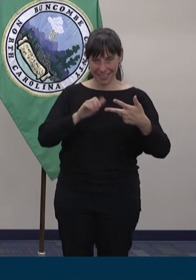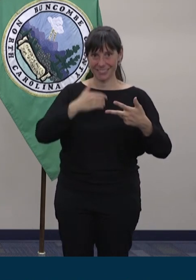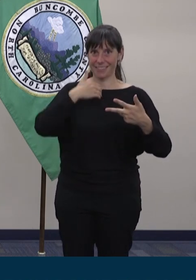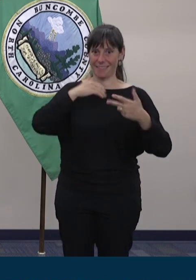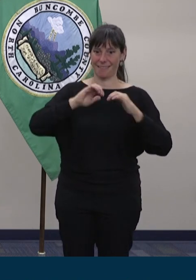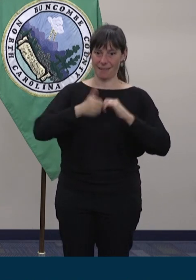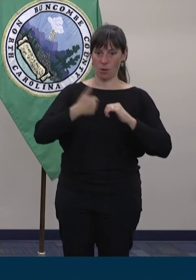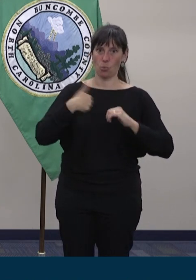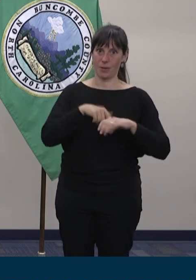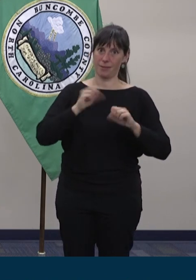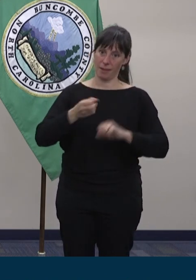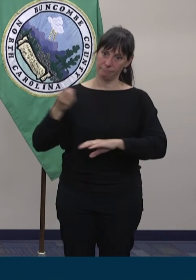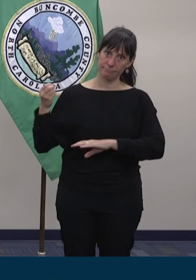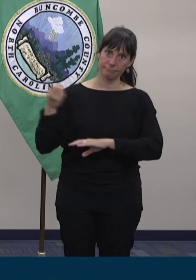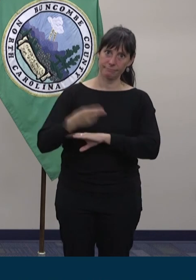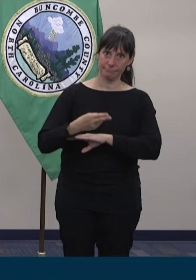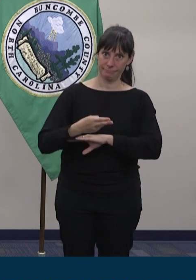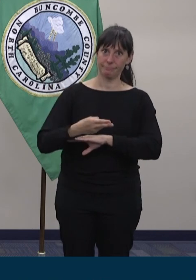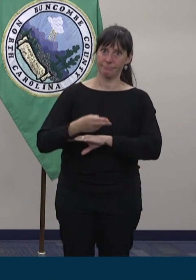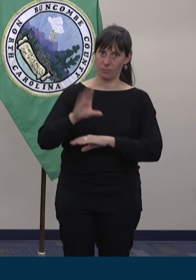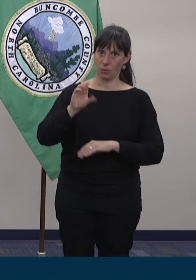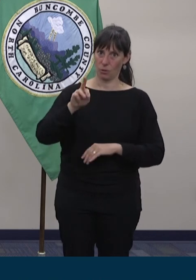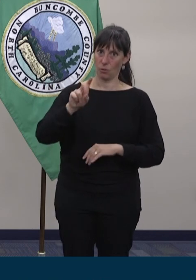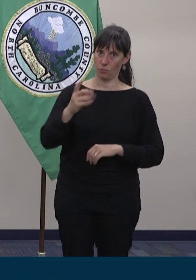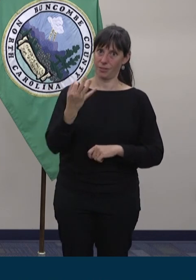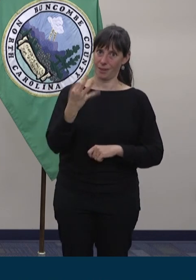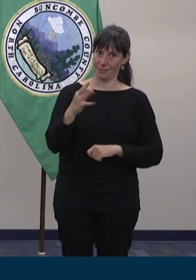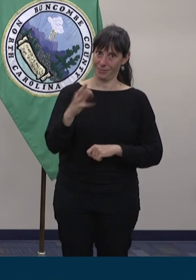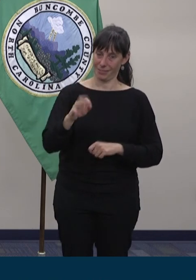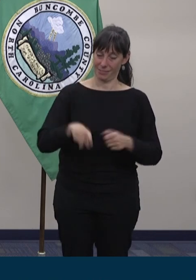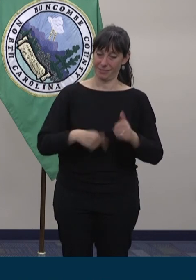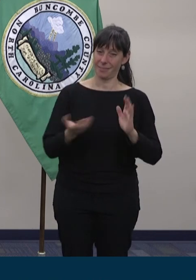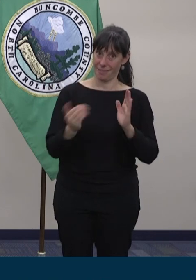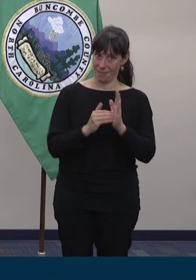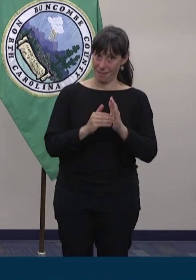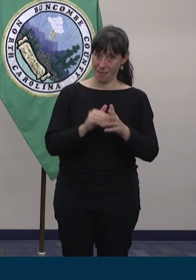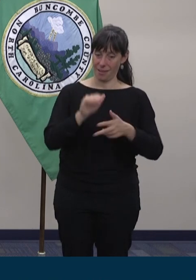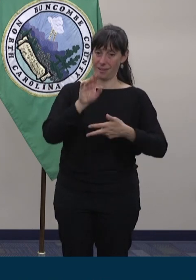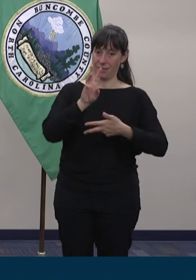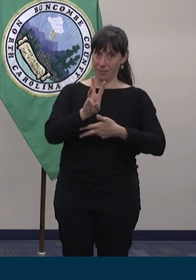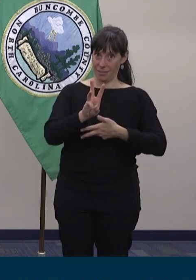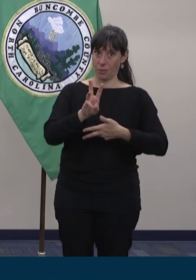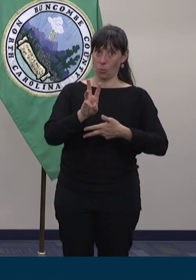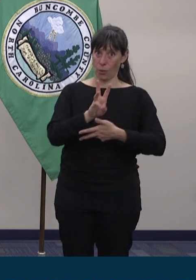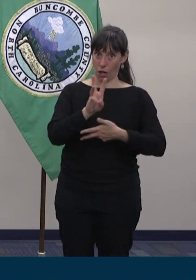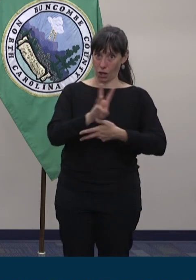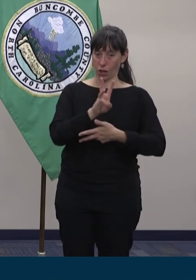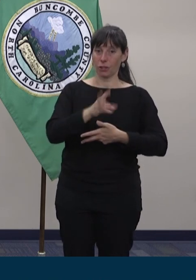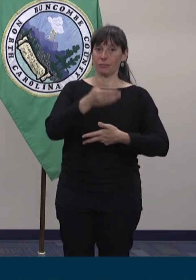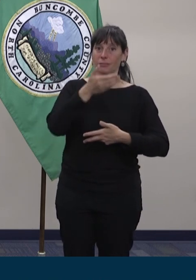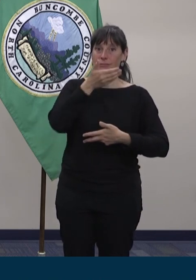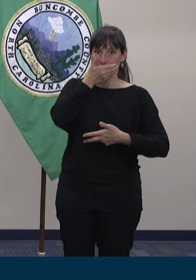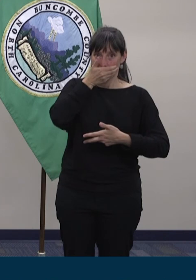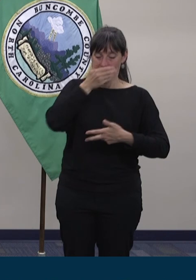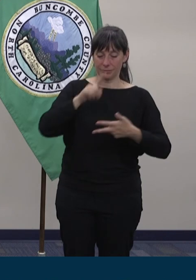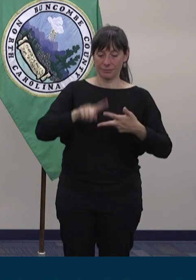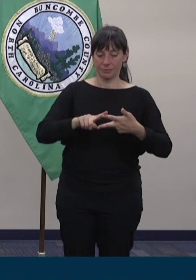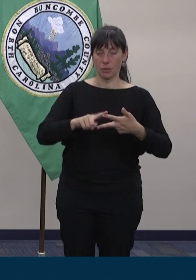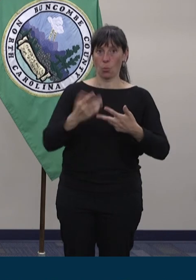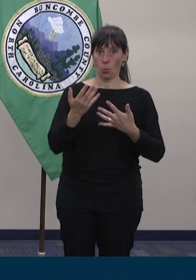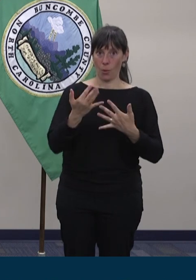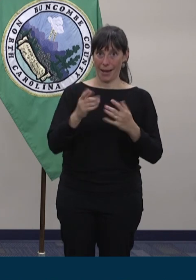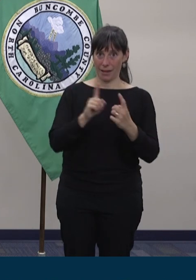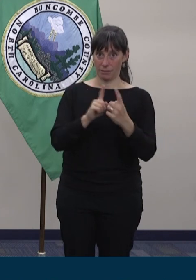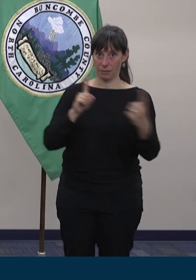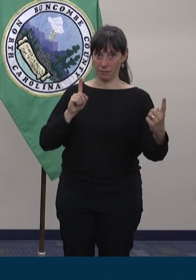COVID-19. Wear a face covering, wait 6 feet apart, and wash your hands with increased